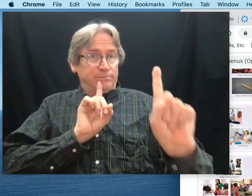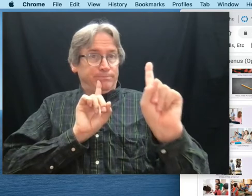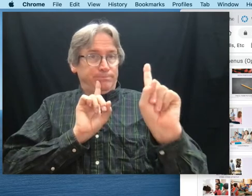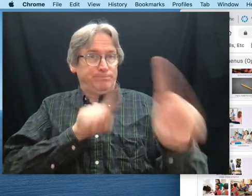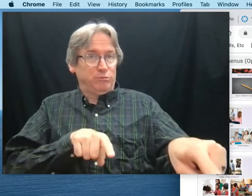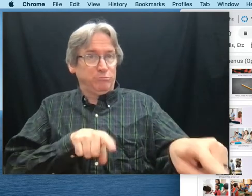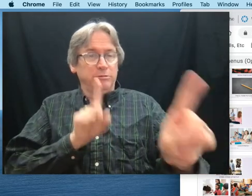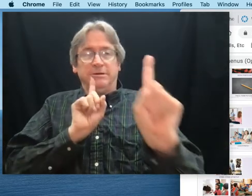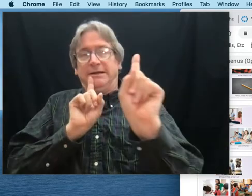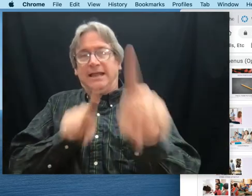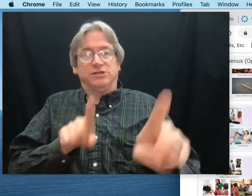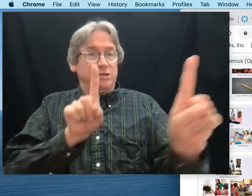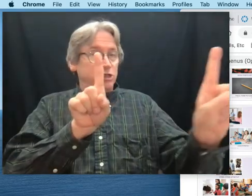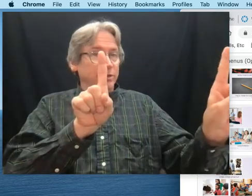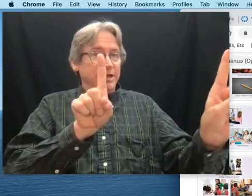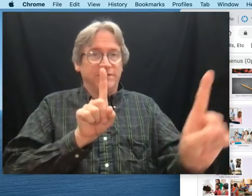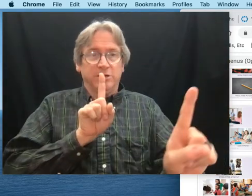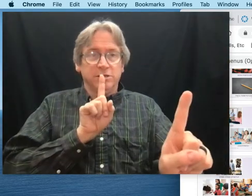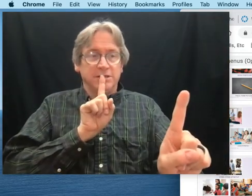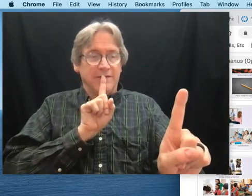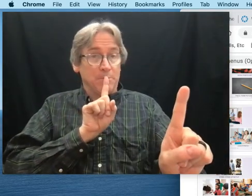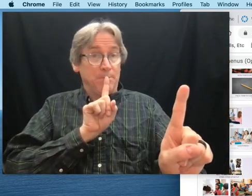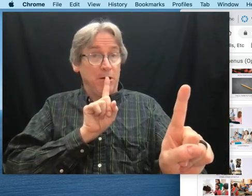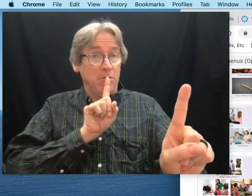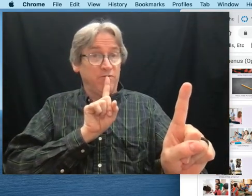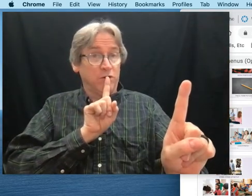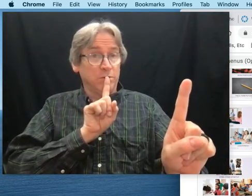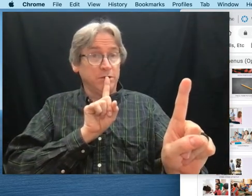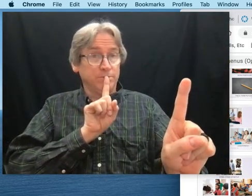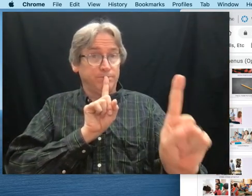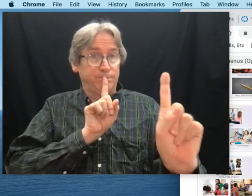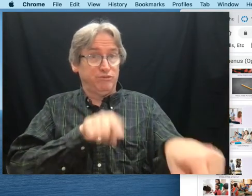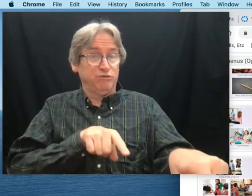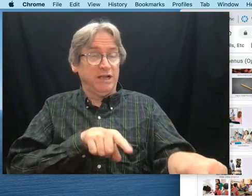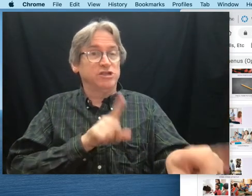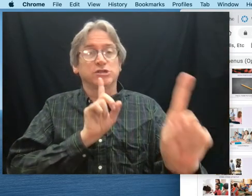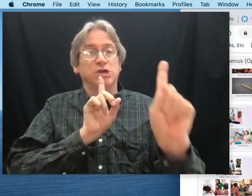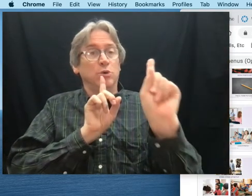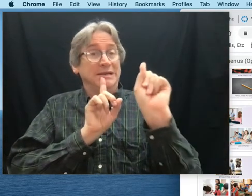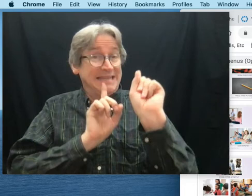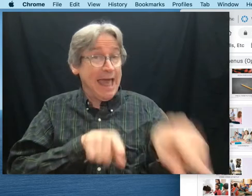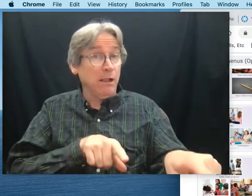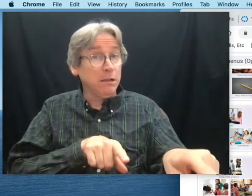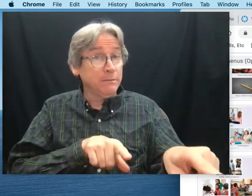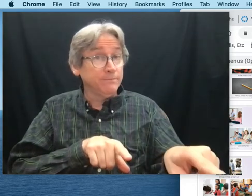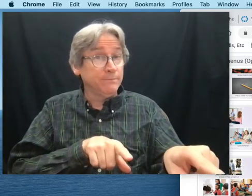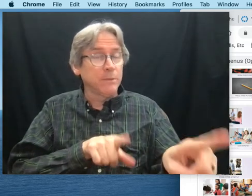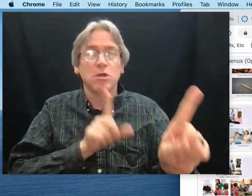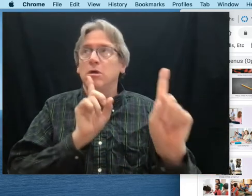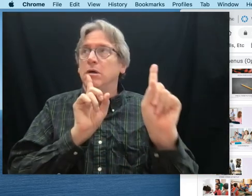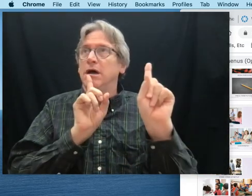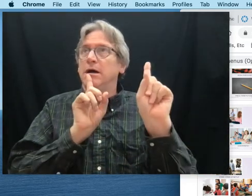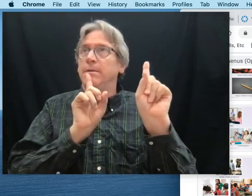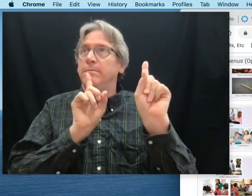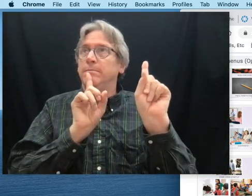Answer. Answer. It's two index fingers and they're palm forward. It's also tell,